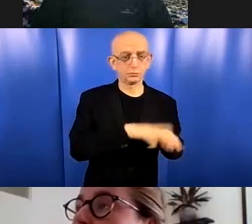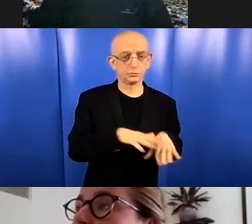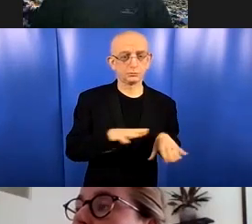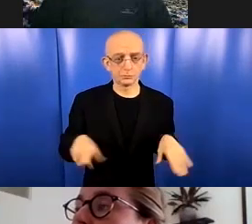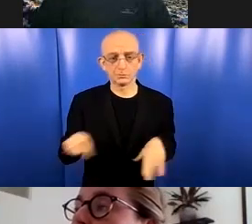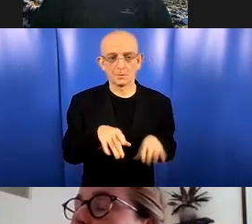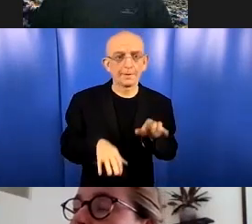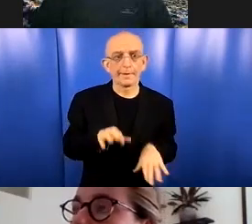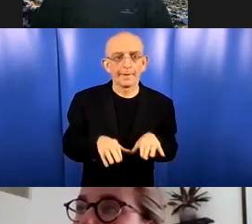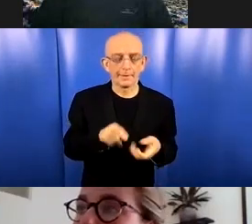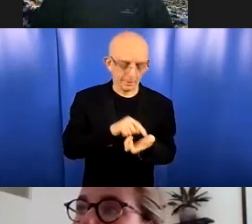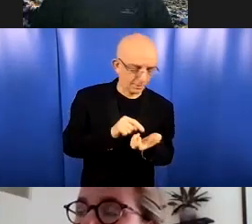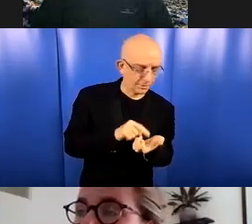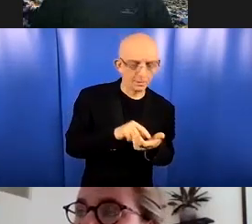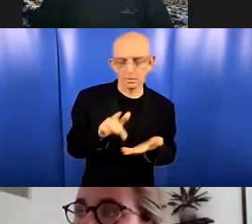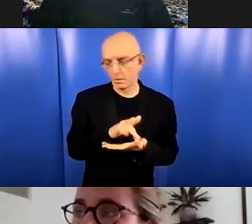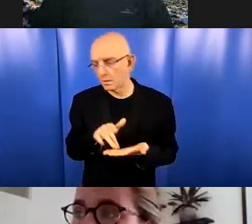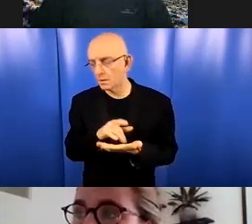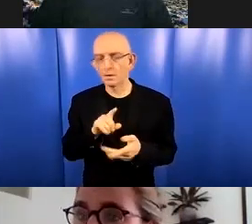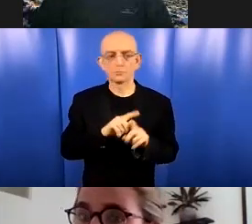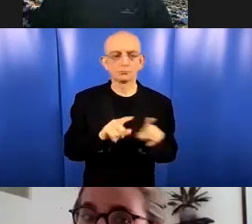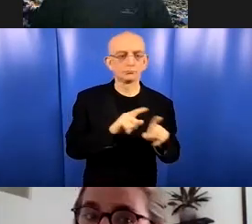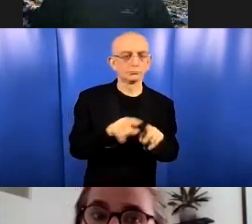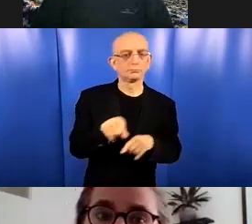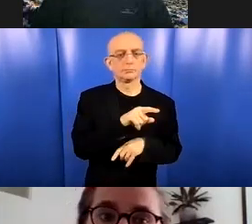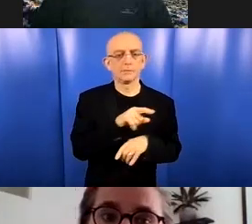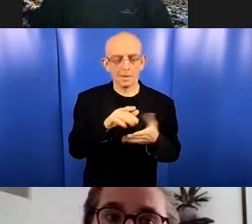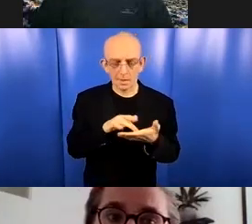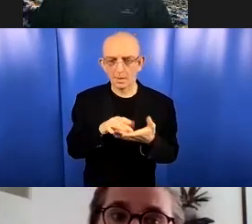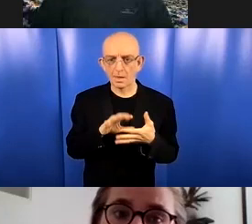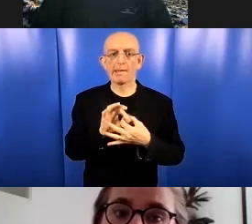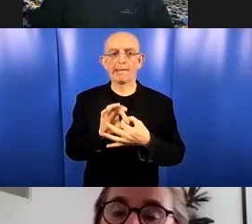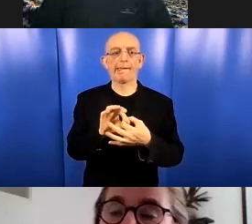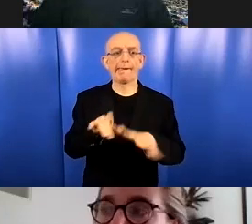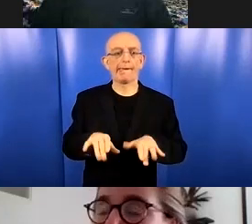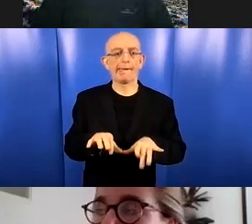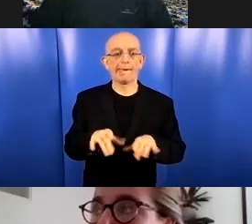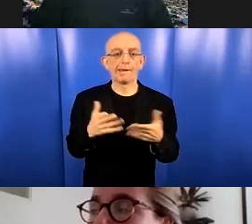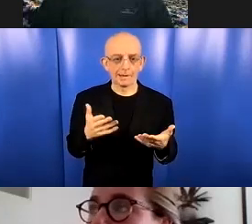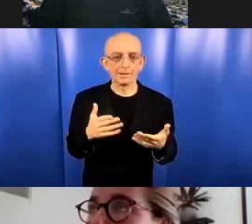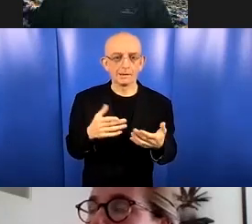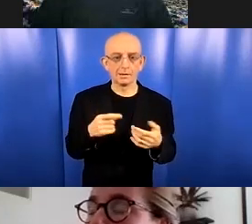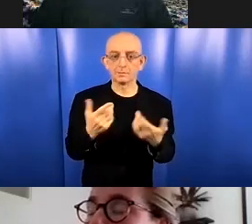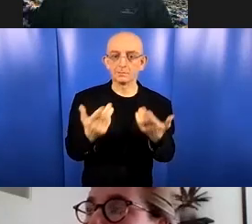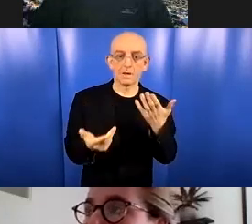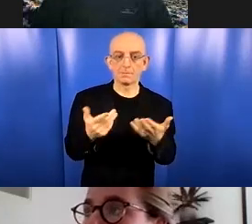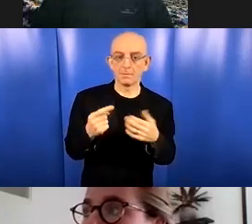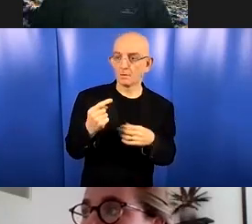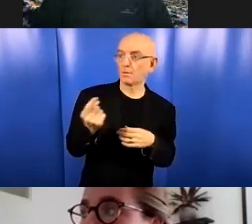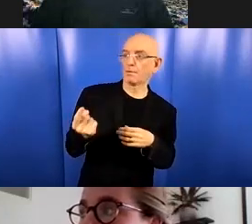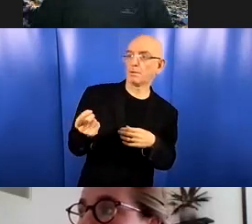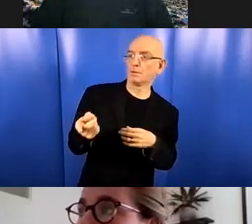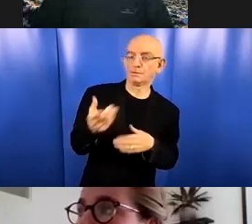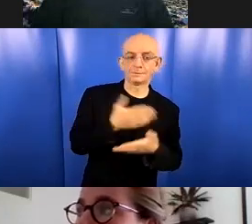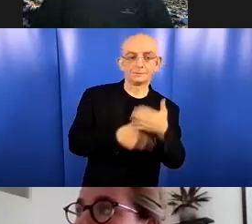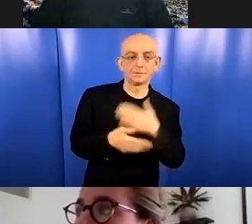to things online than perhaps some children with disabilities. So that's the first thing. And more than that, perhaps, as Joanna